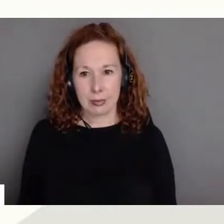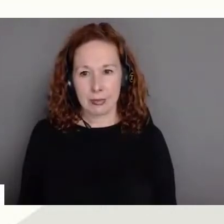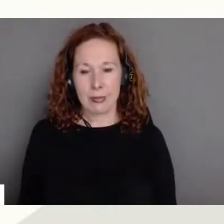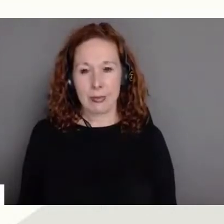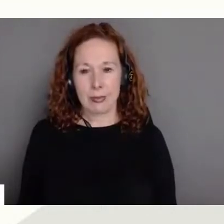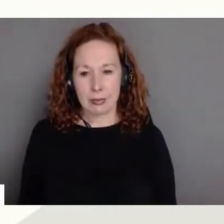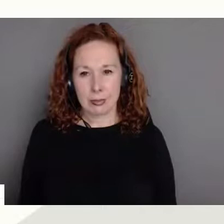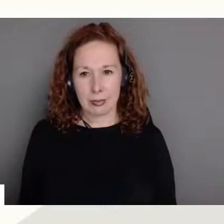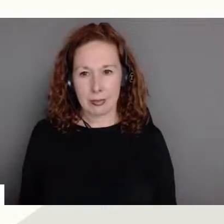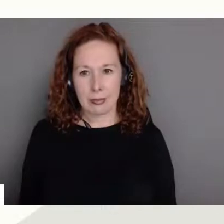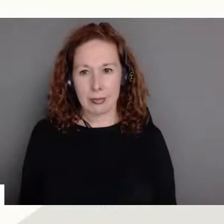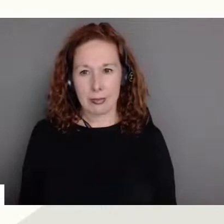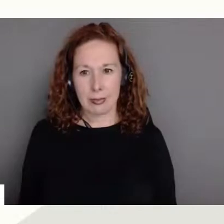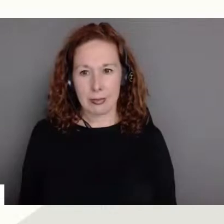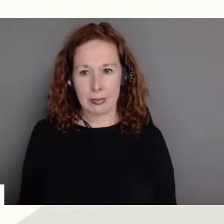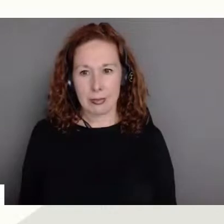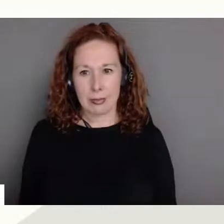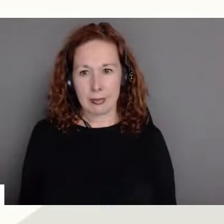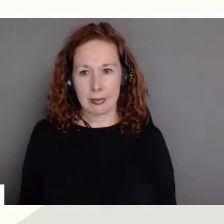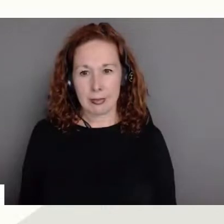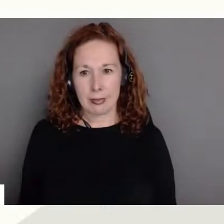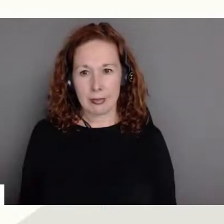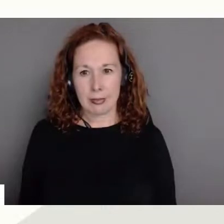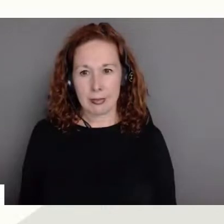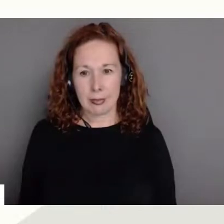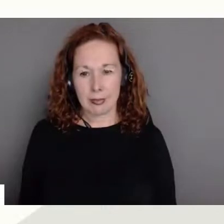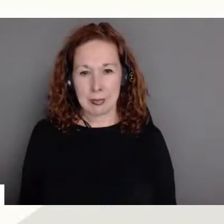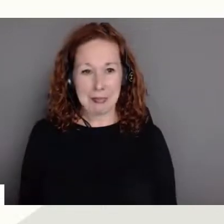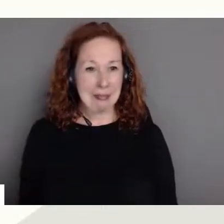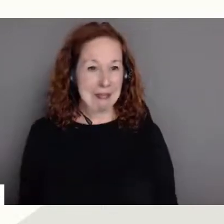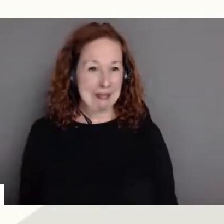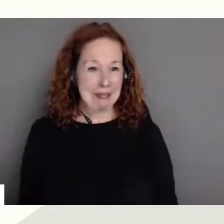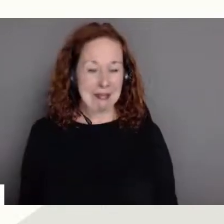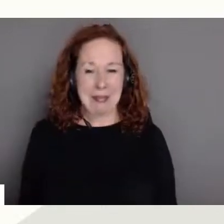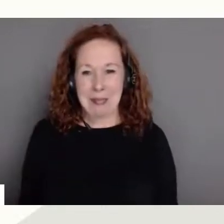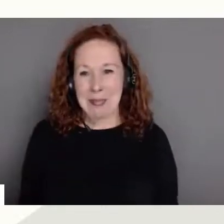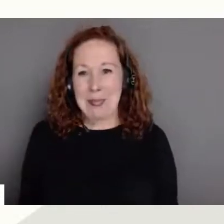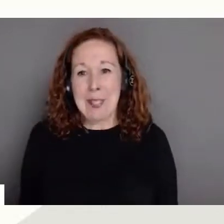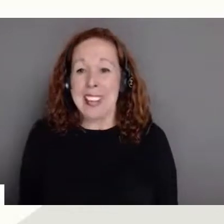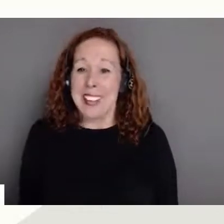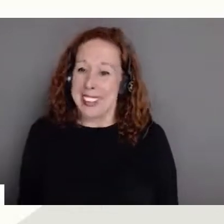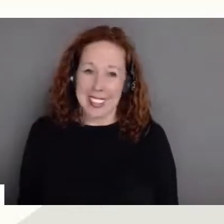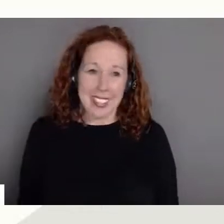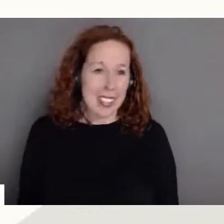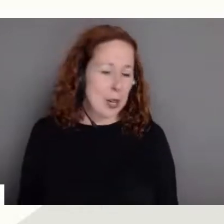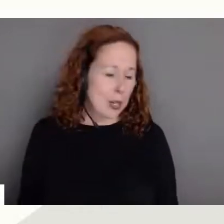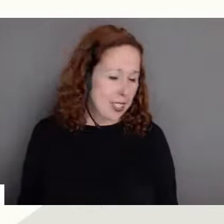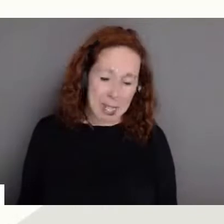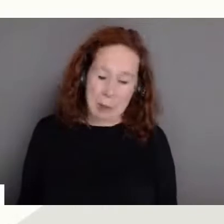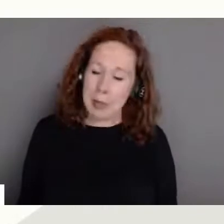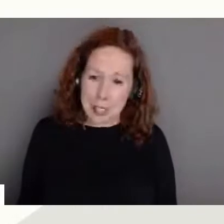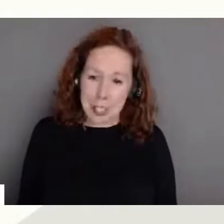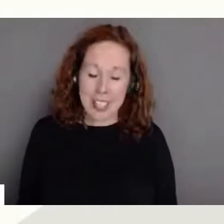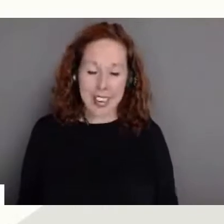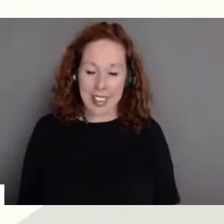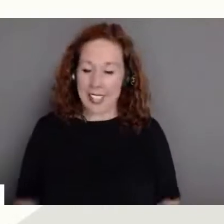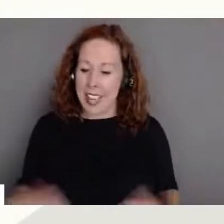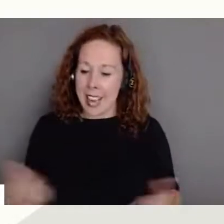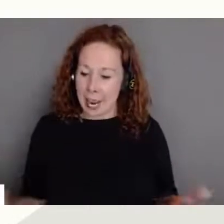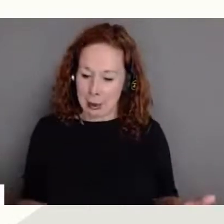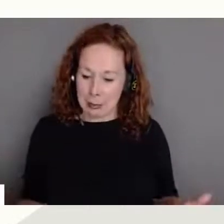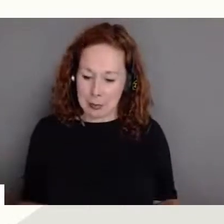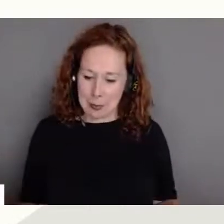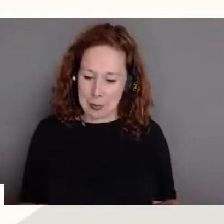voice. um, any insight into that? Have you worked on your voice or is it just naturally awesome? Oh, see, I'm blushing